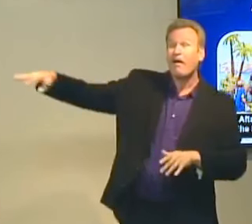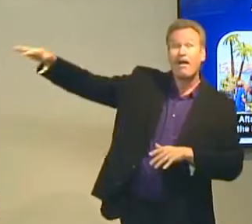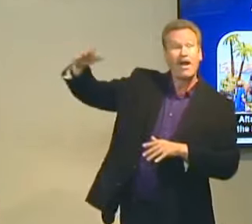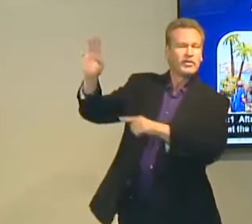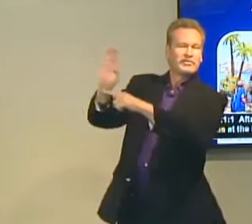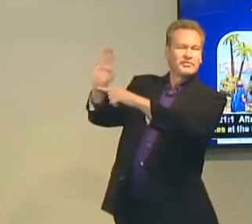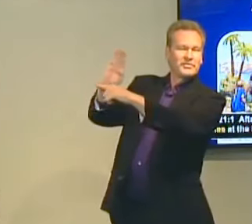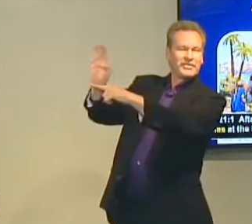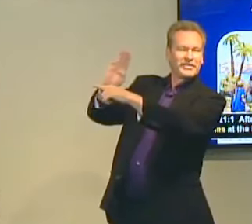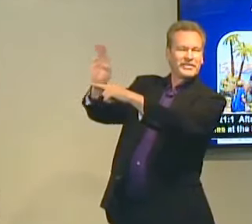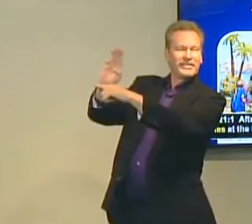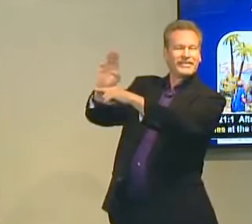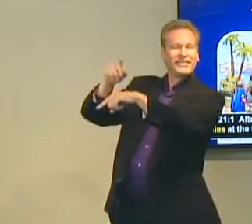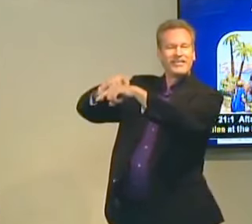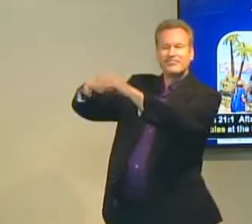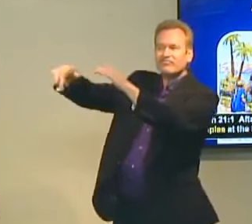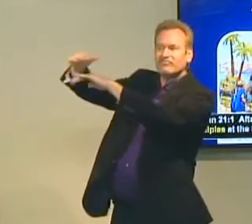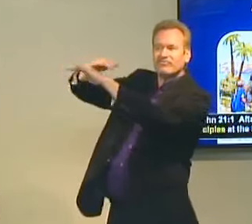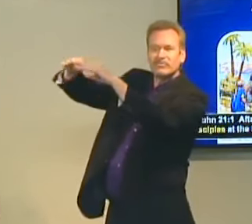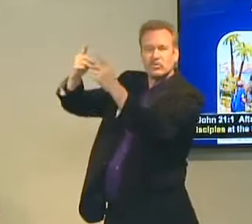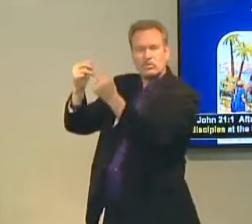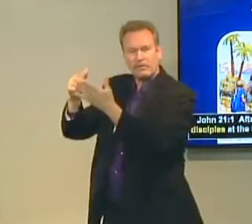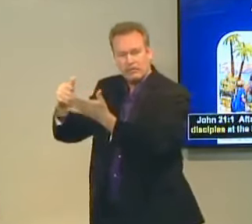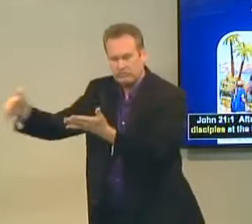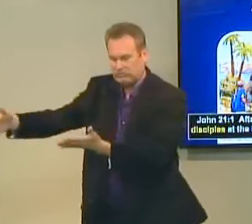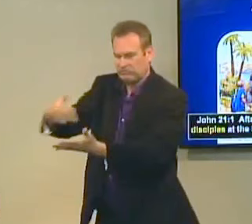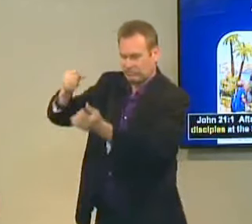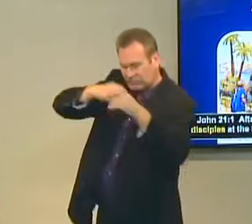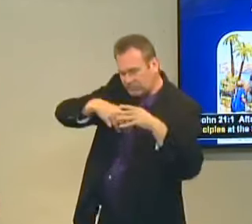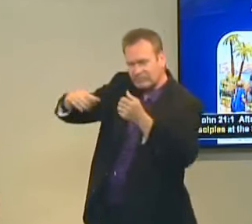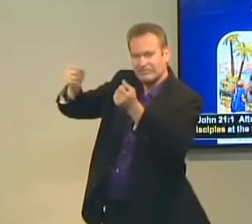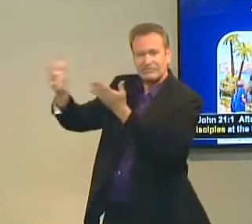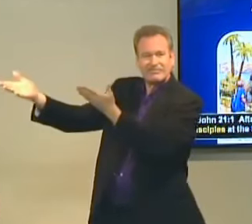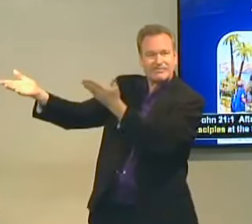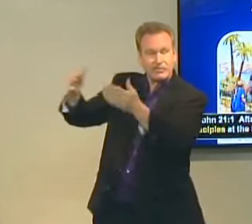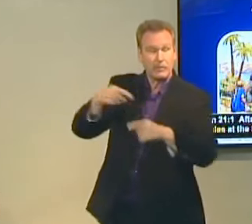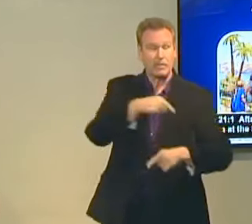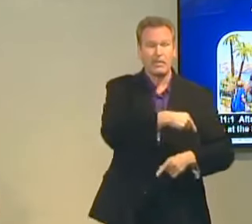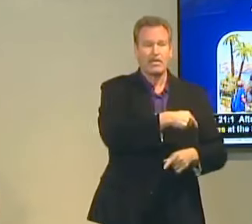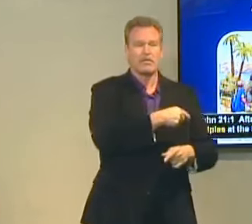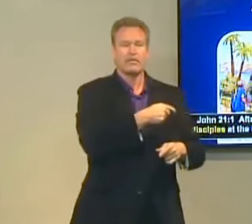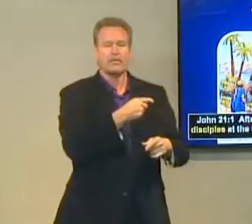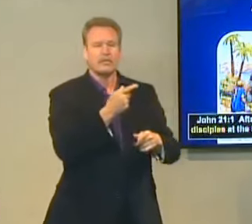And the other disciples out there. You know. They were still tending to the business. Of bringing in all of those fish on the boat.